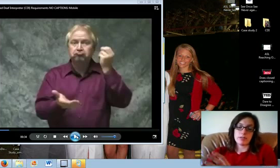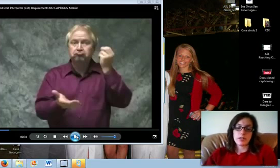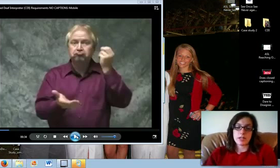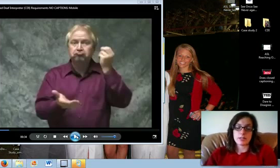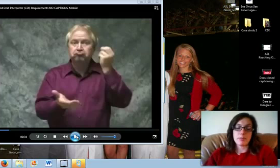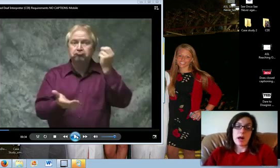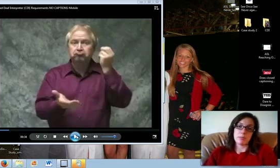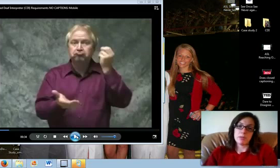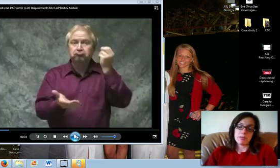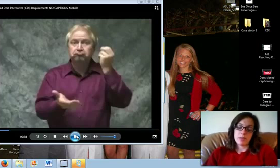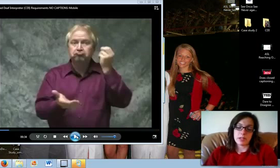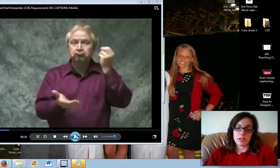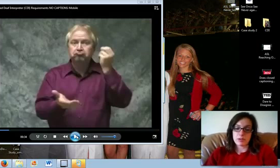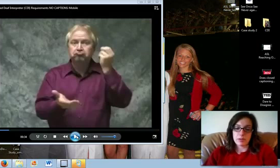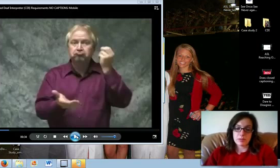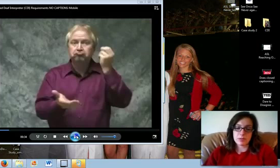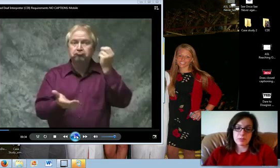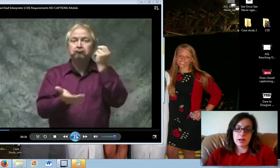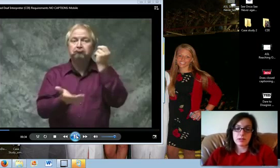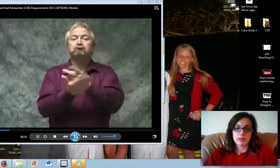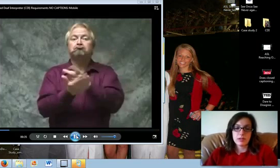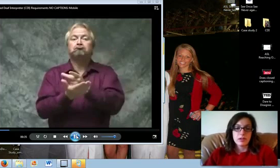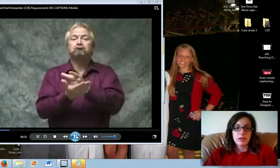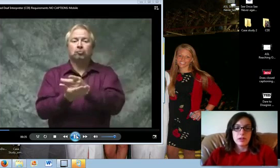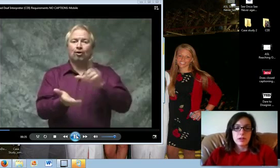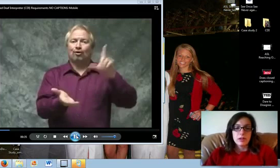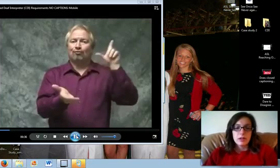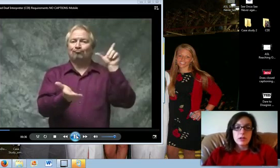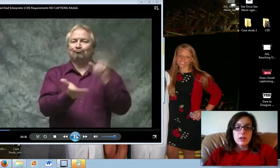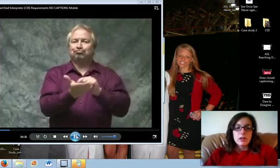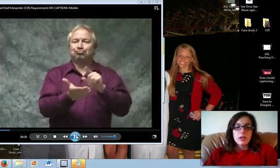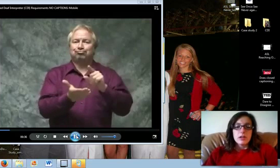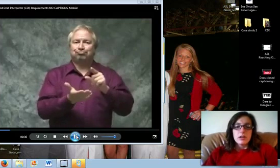up and his body movement goes up as well.